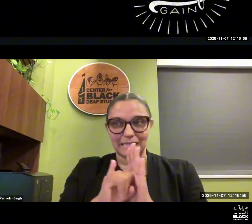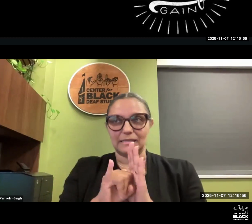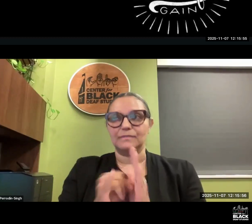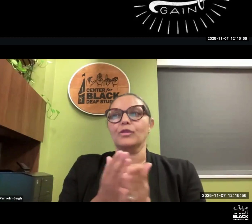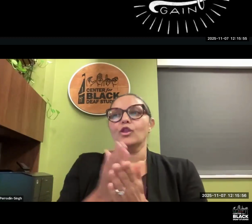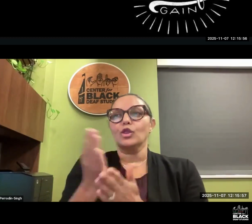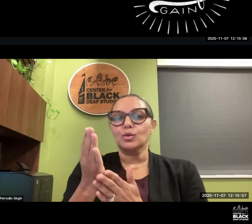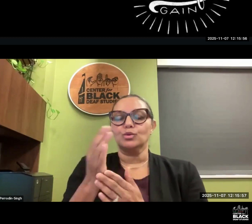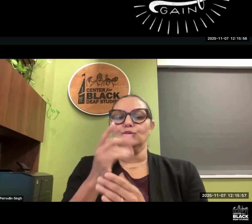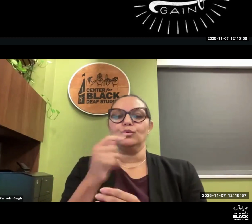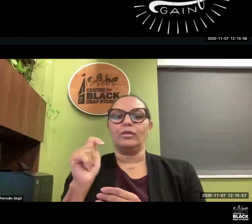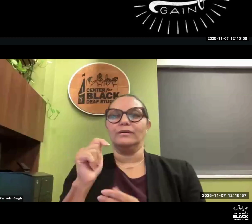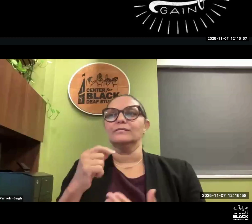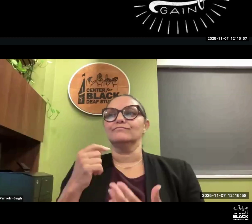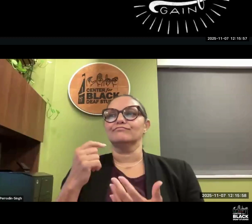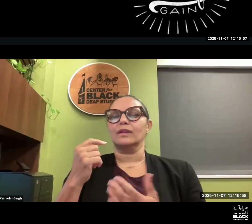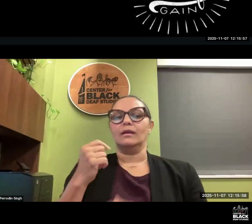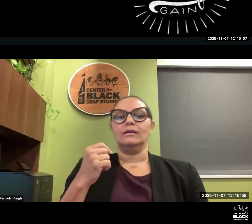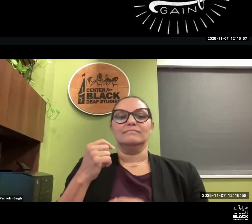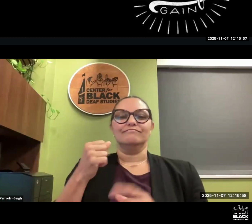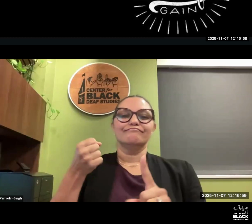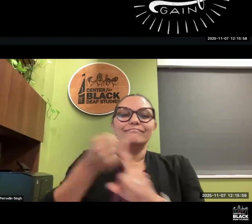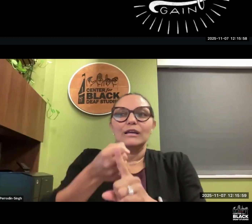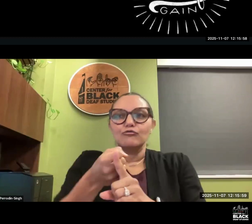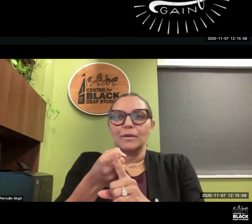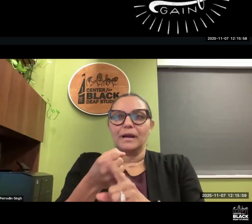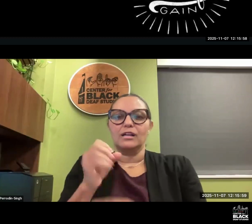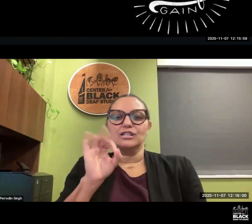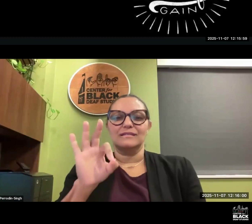celebrates the deaf identity,